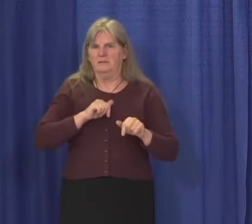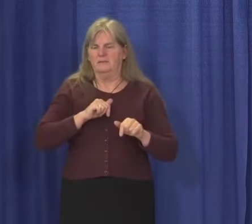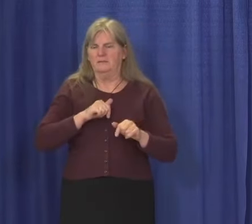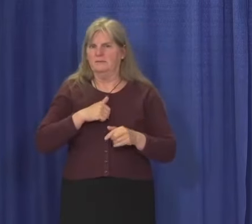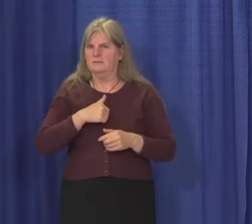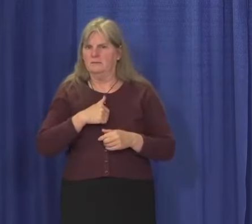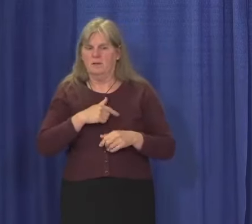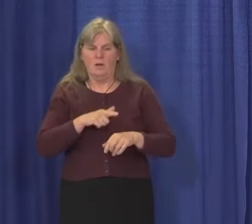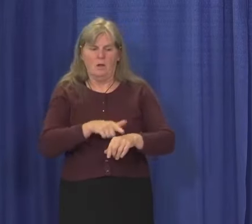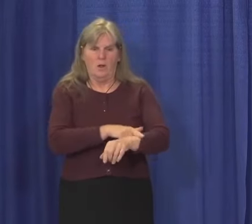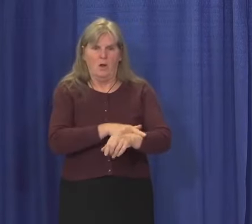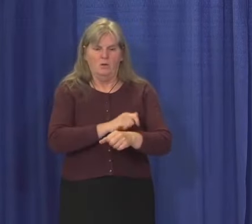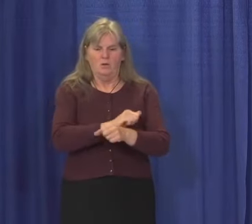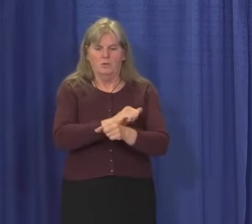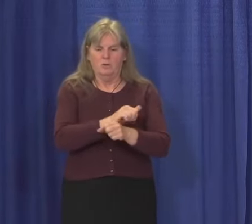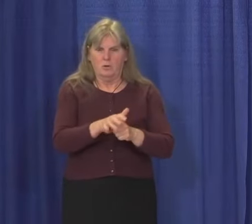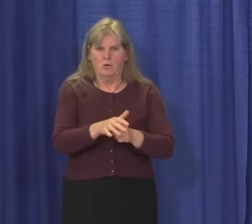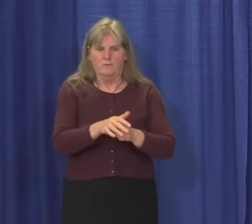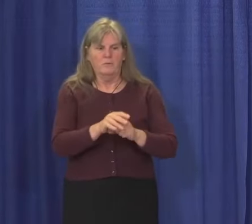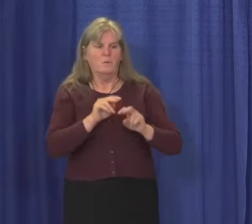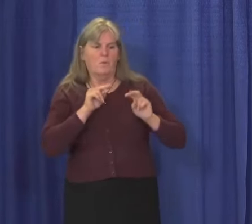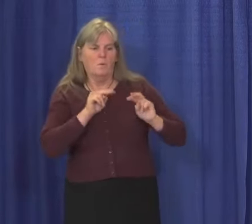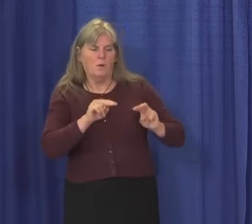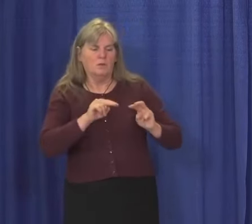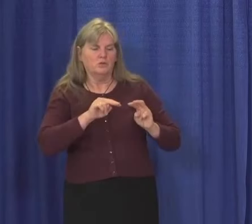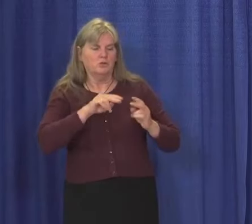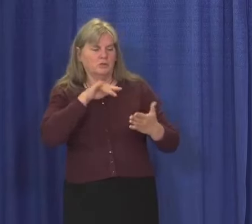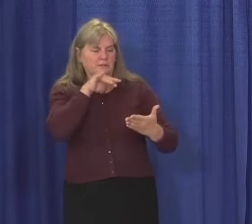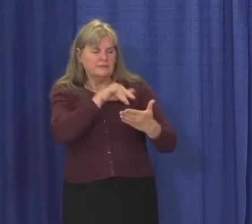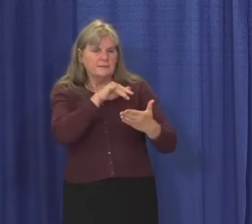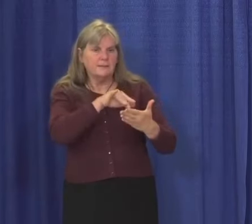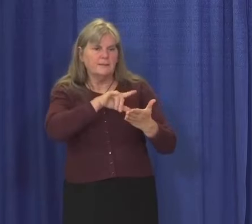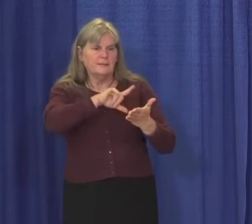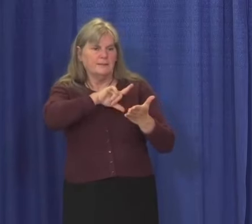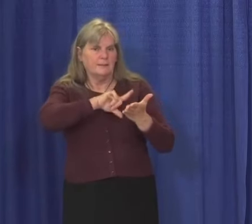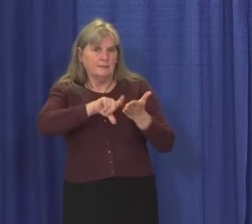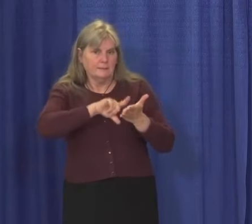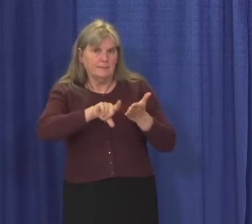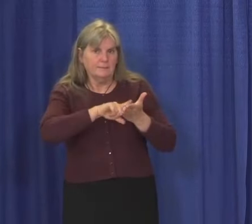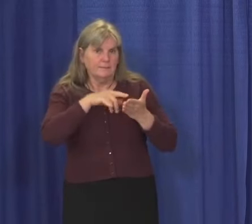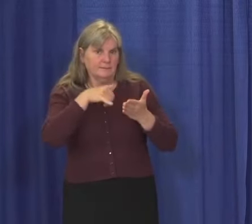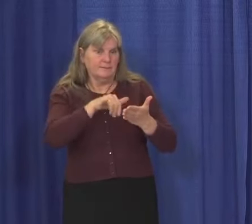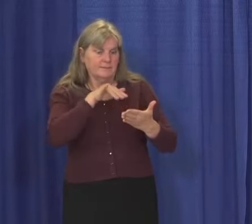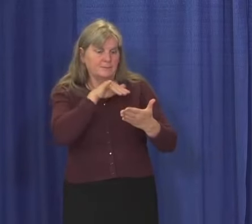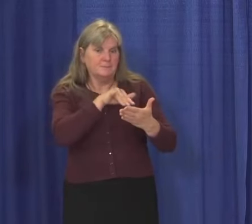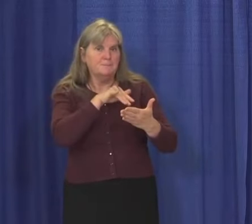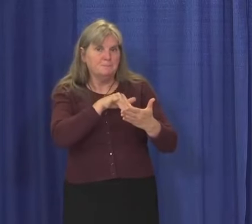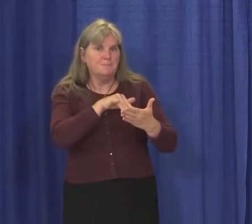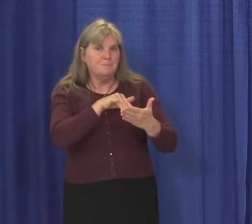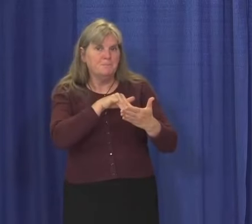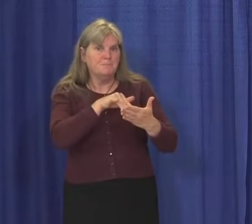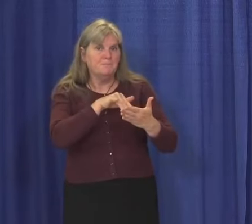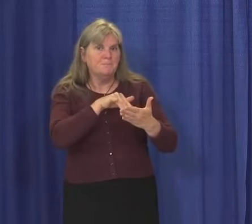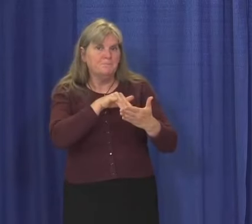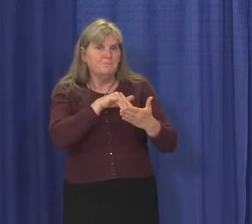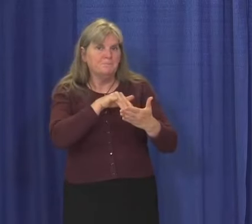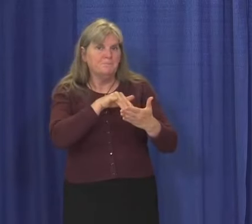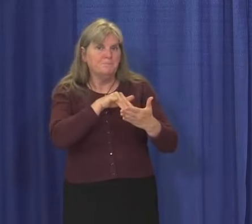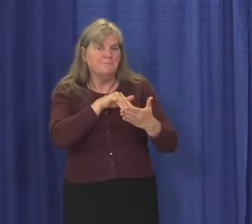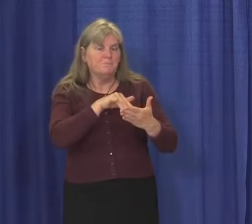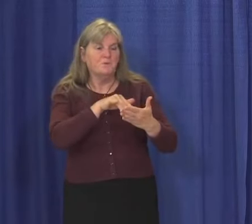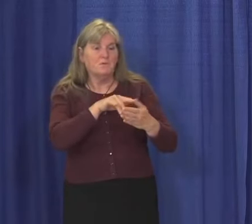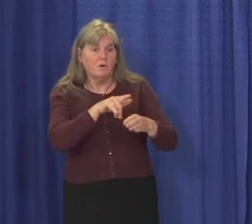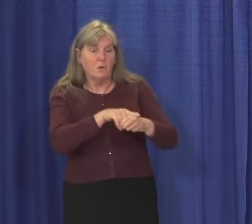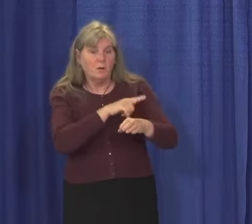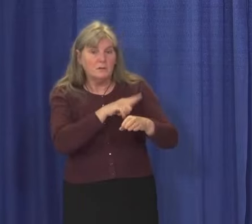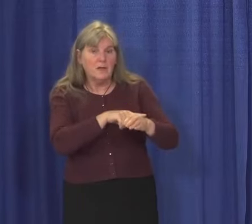Clearly, long COVID is under study, as is the whole immunology of infection, and how long that lasts.